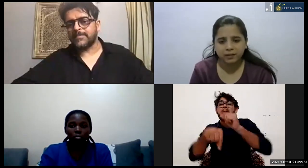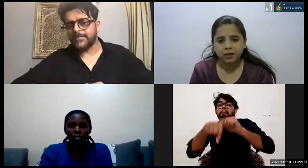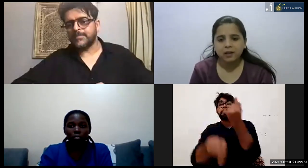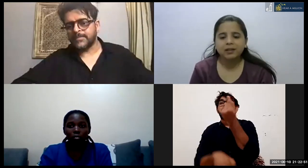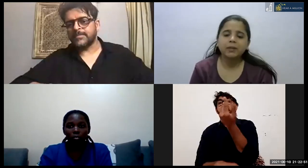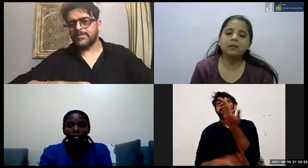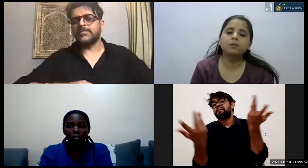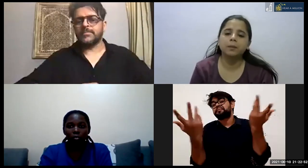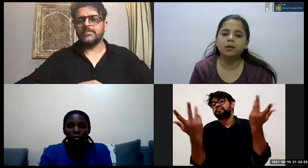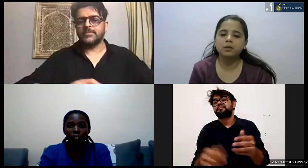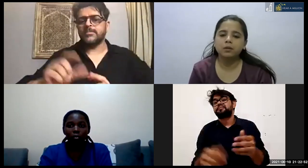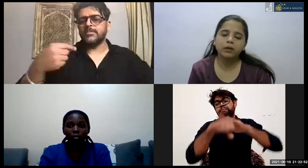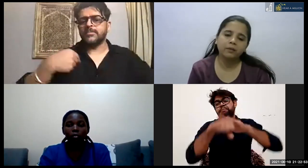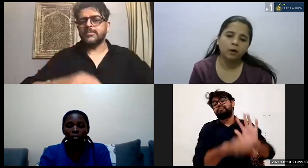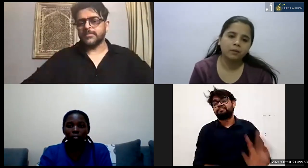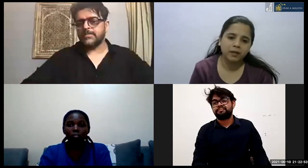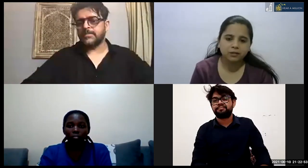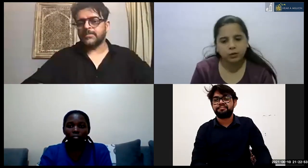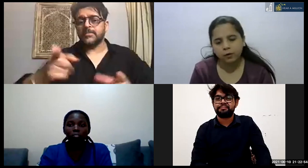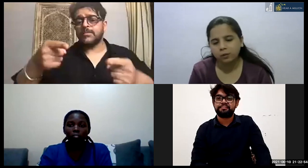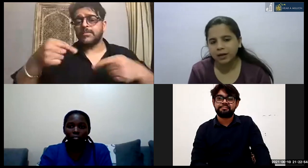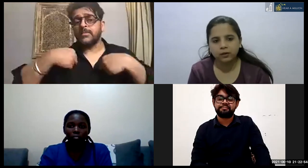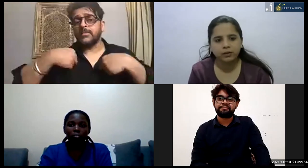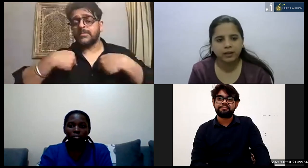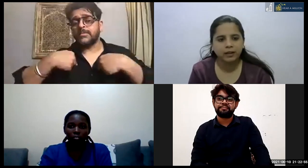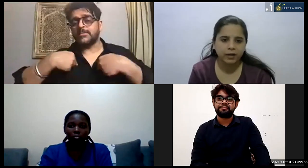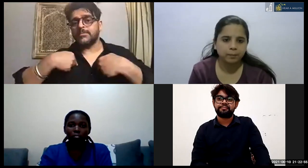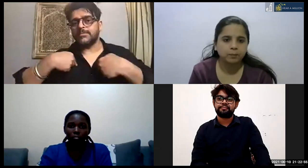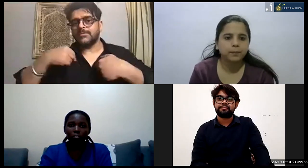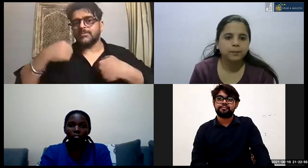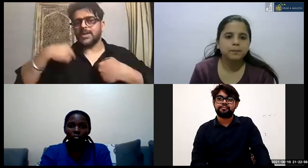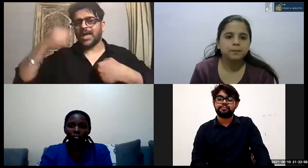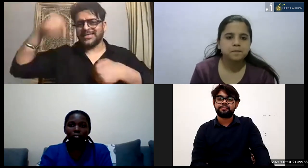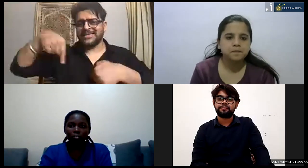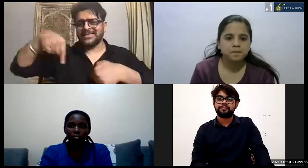to listen. Sometimes people could involve, parents could involve, but I don't think every time.